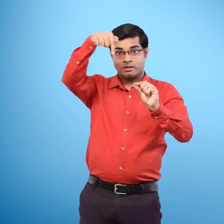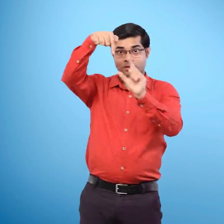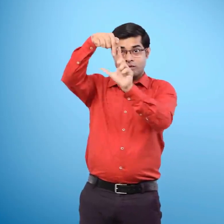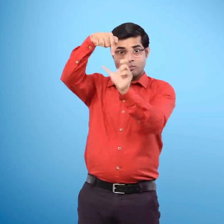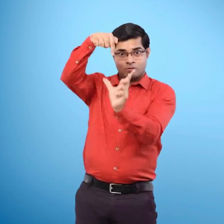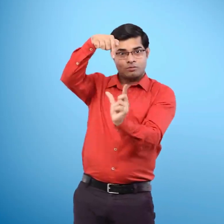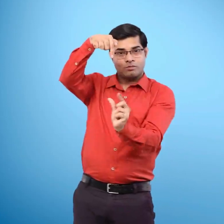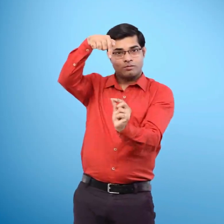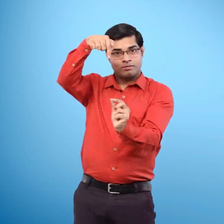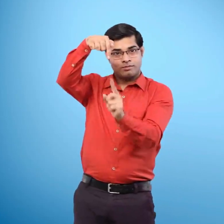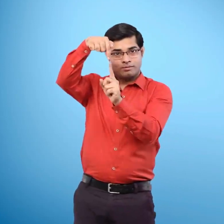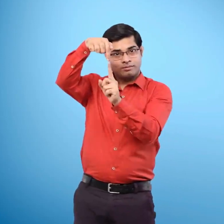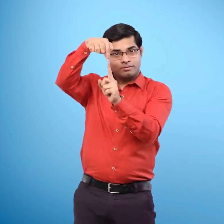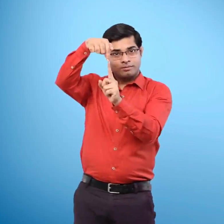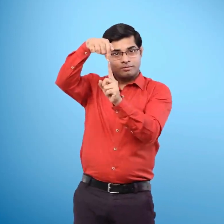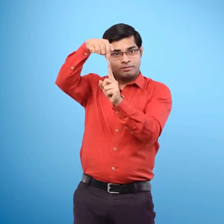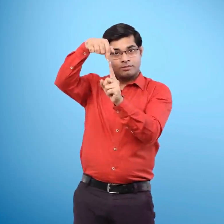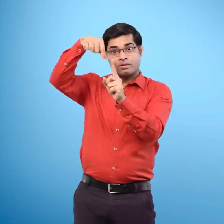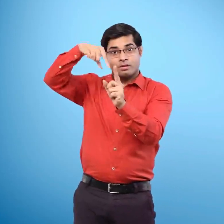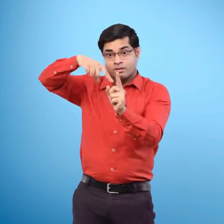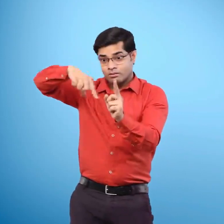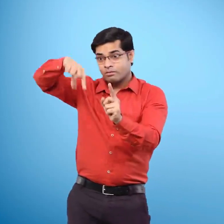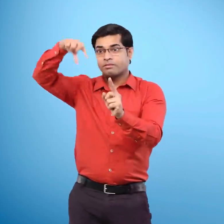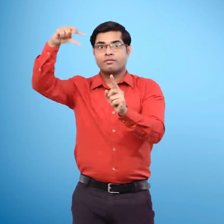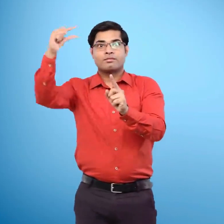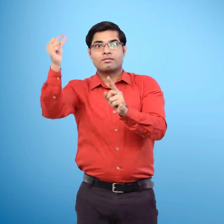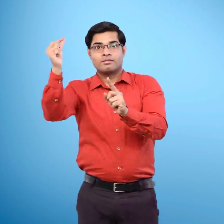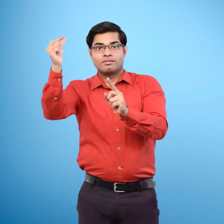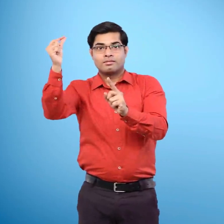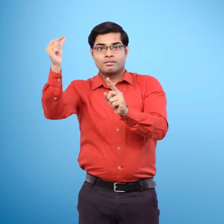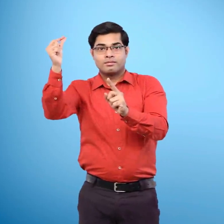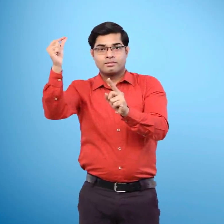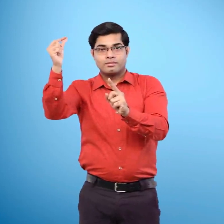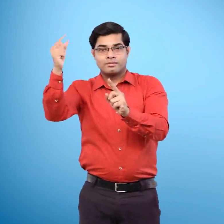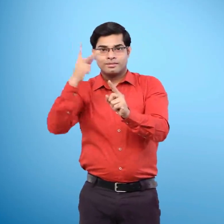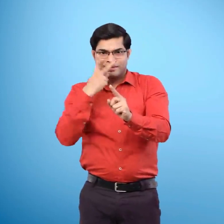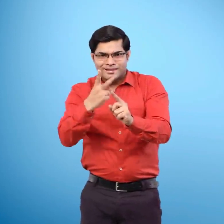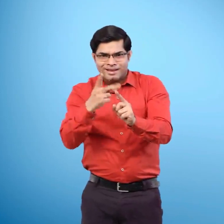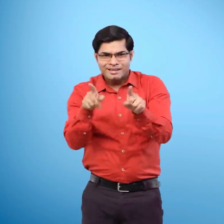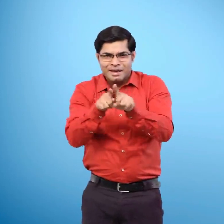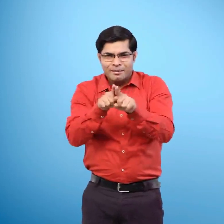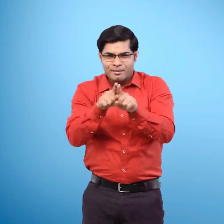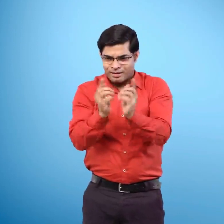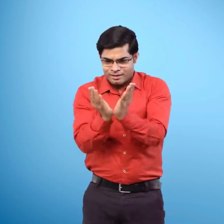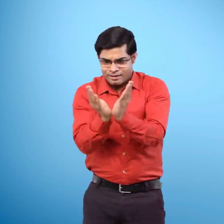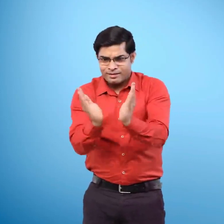placed to make a downward curve, leaf 2 stem up, leaf 1 making upward